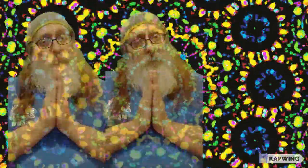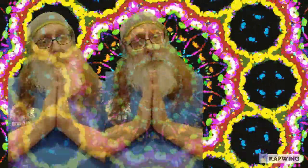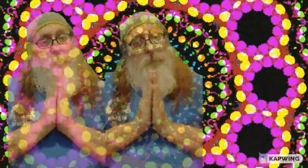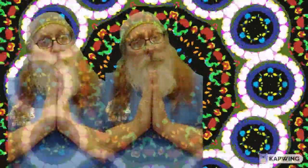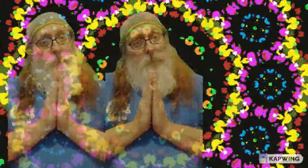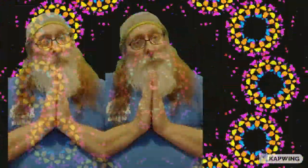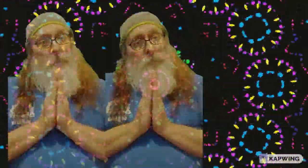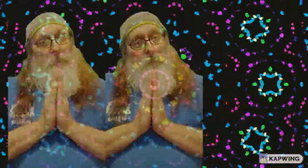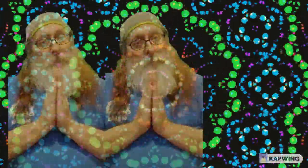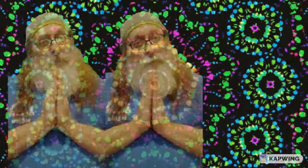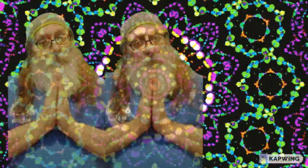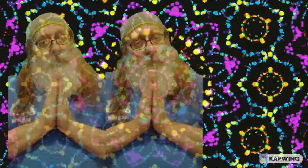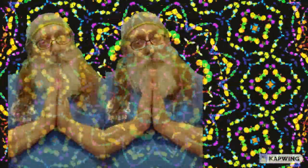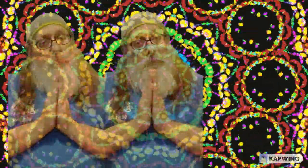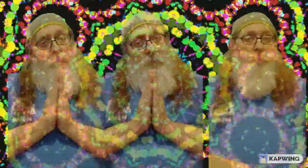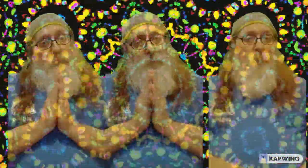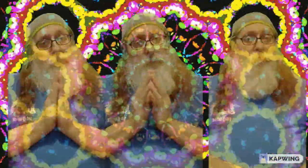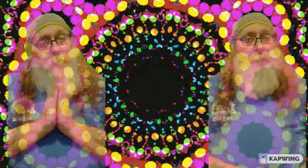ow.